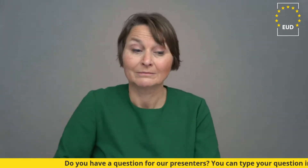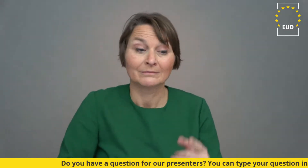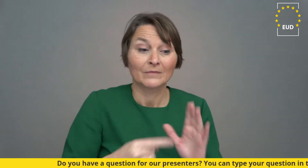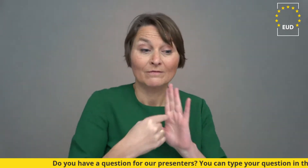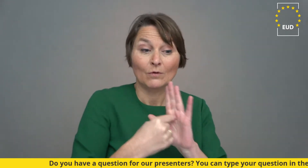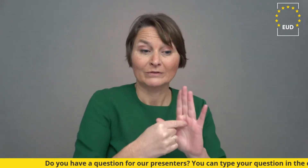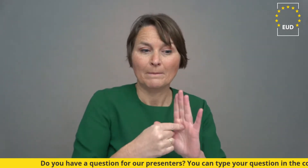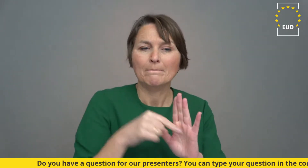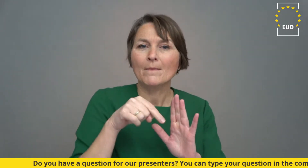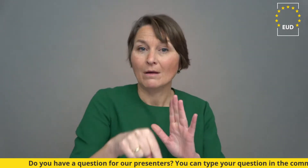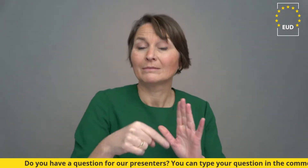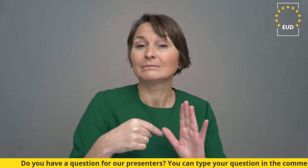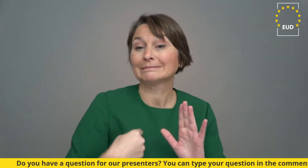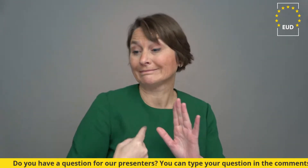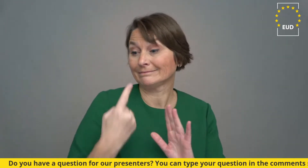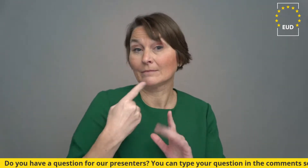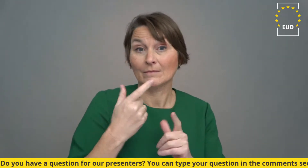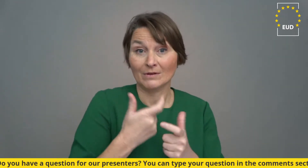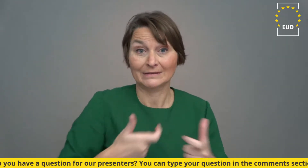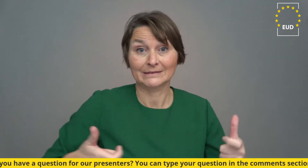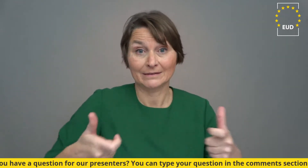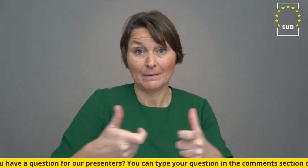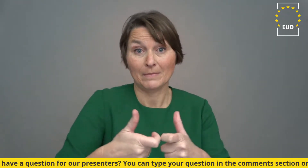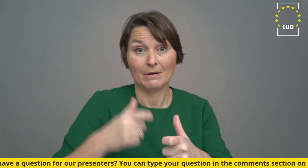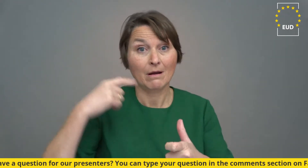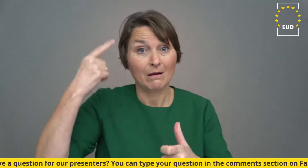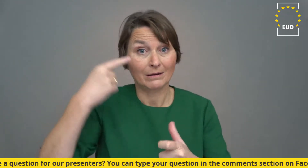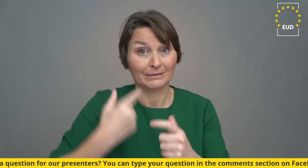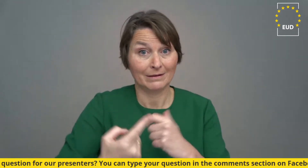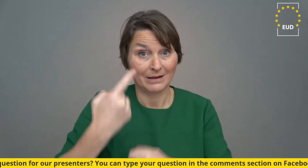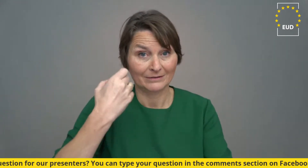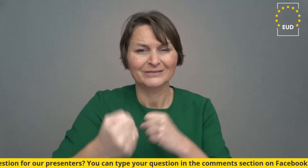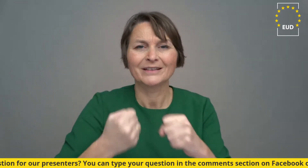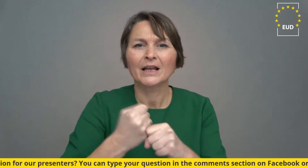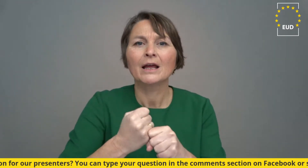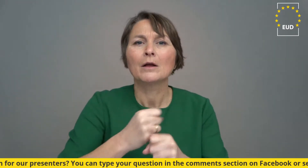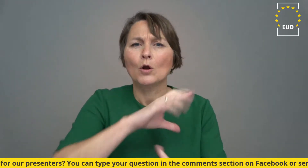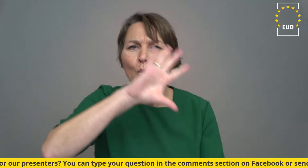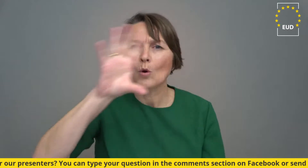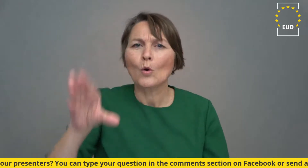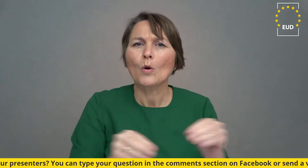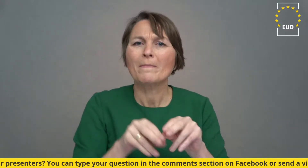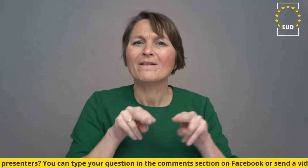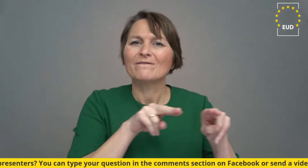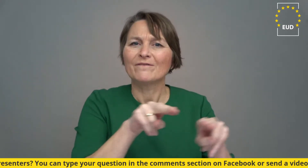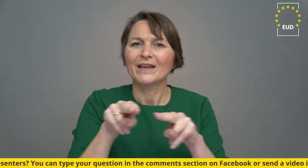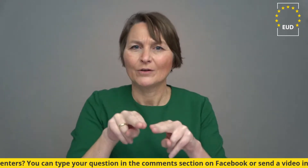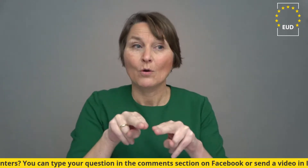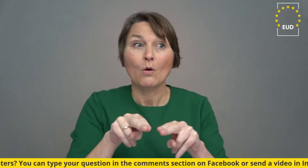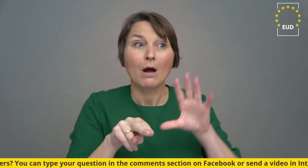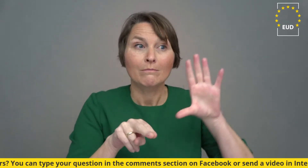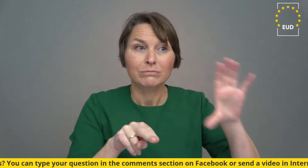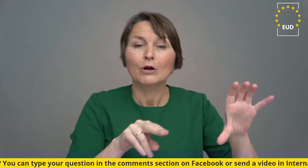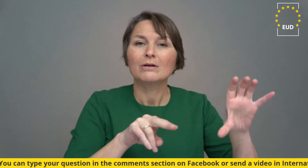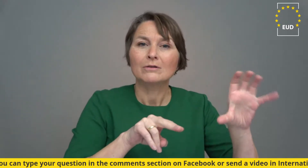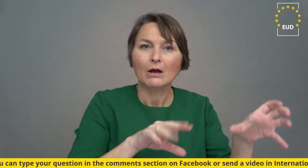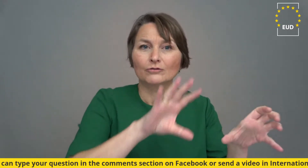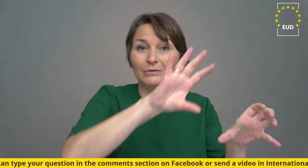guidelines. There are some resources that I think we could look at. Like I said, there is a video with a compilation of all of